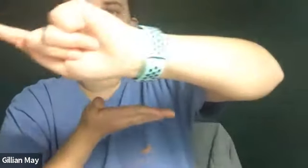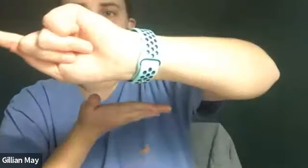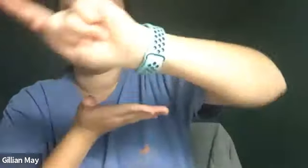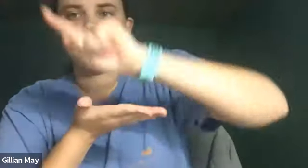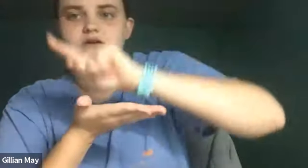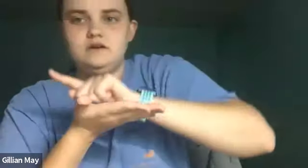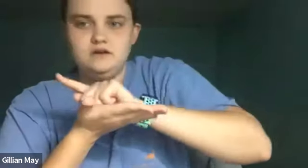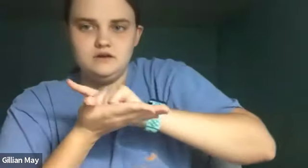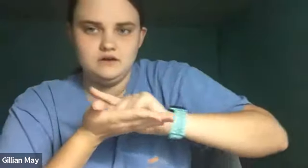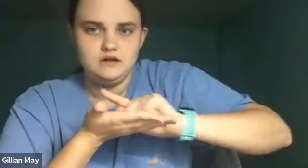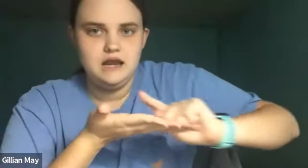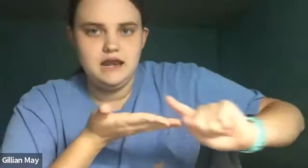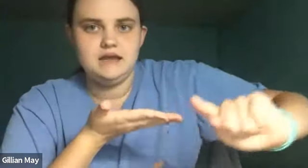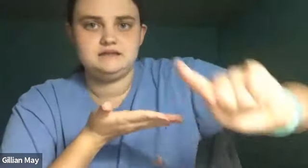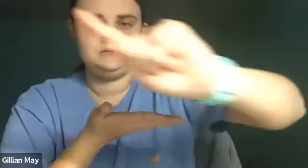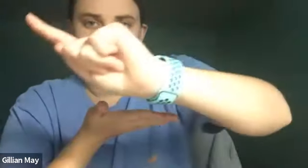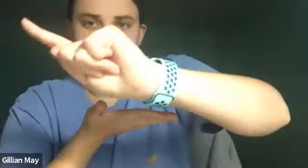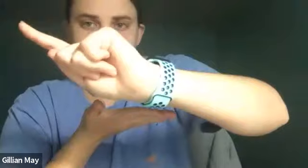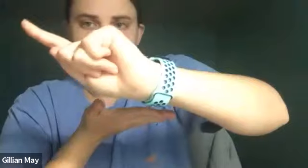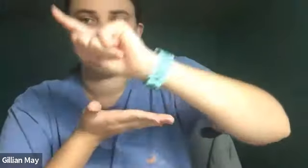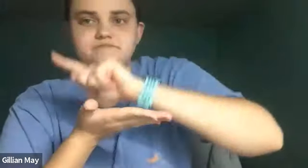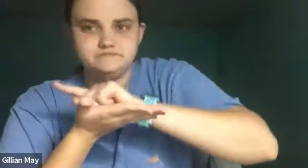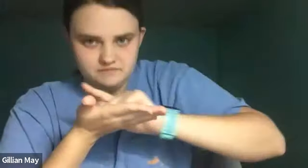looping. Next week.